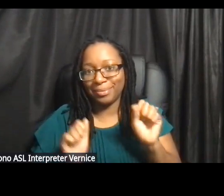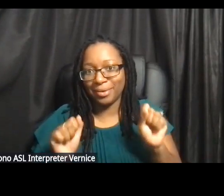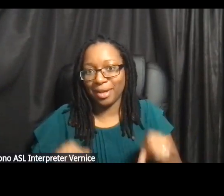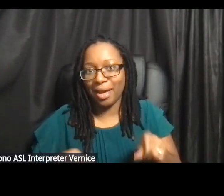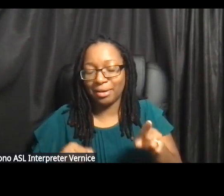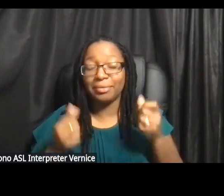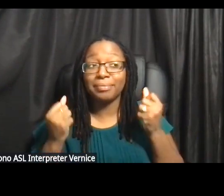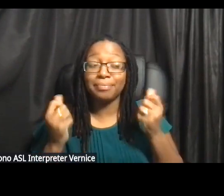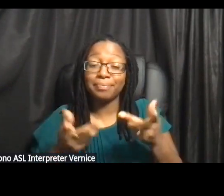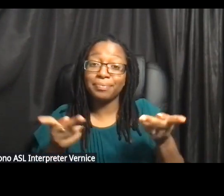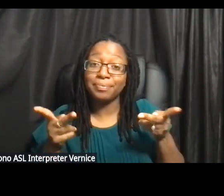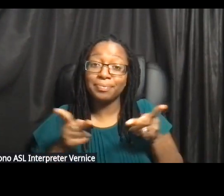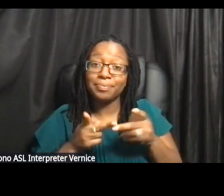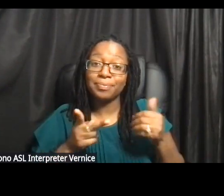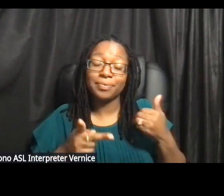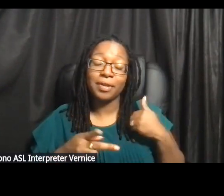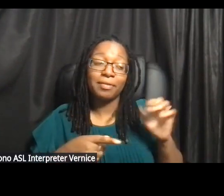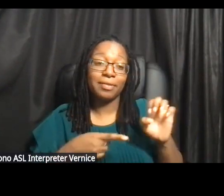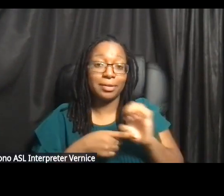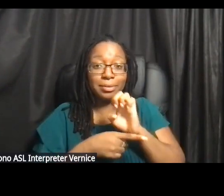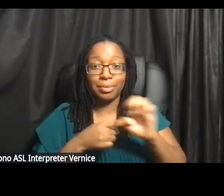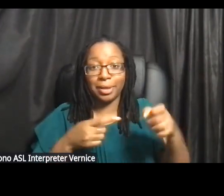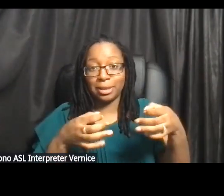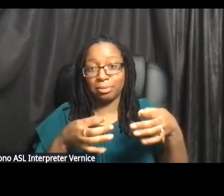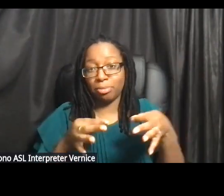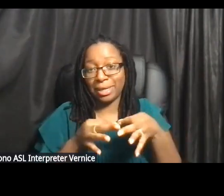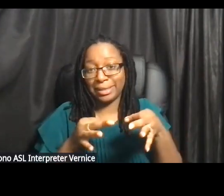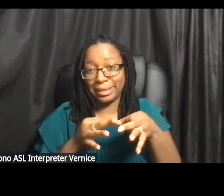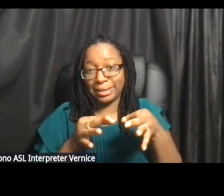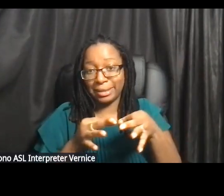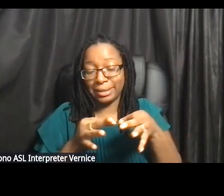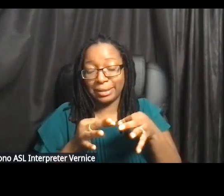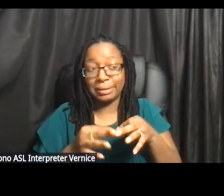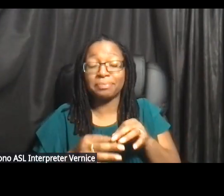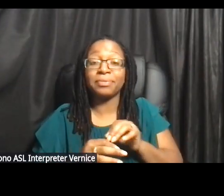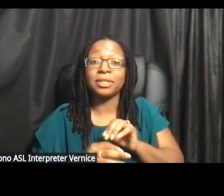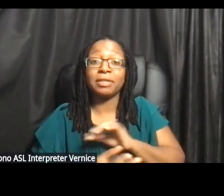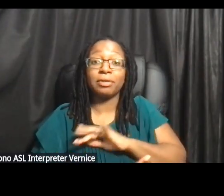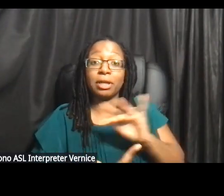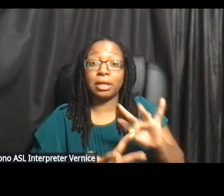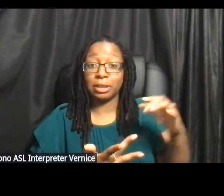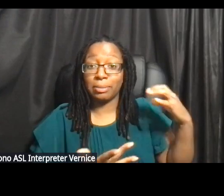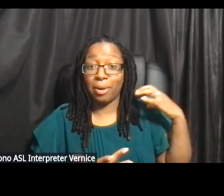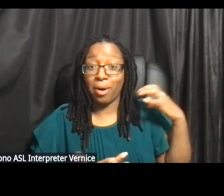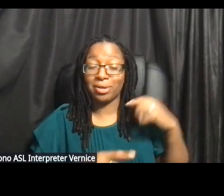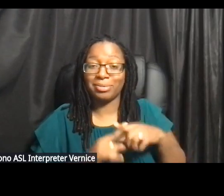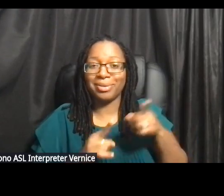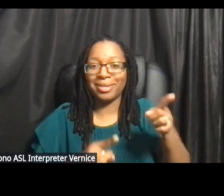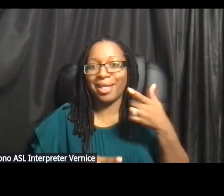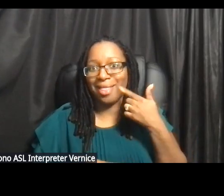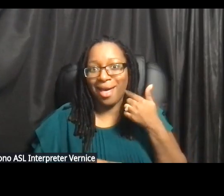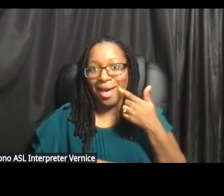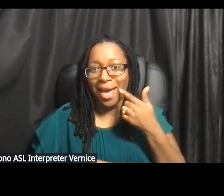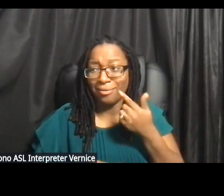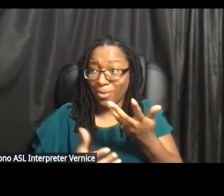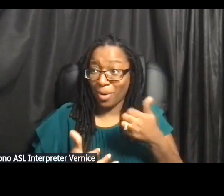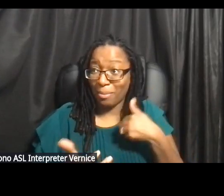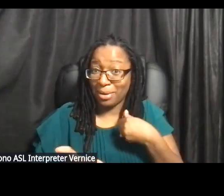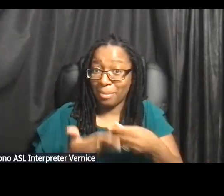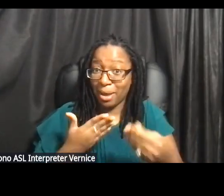have enterprise pricing. If you go to your boss and they laugh at you because you want them to buy one more thing, form a